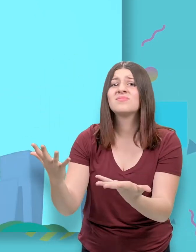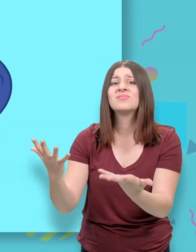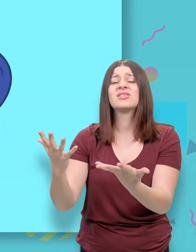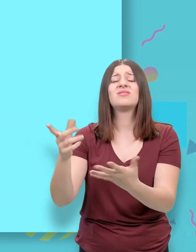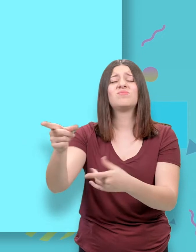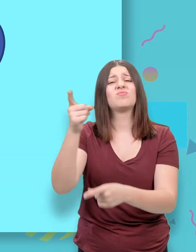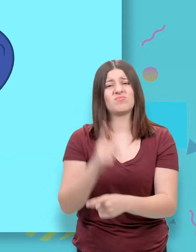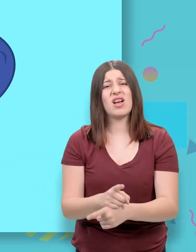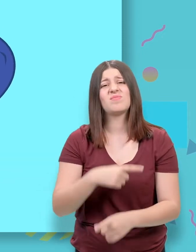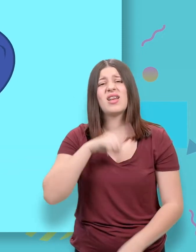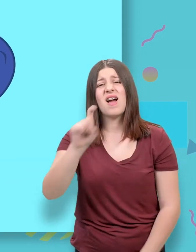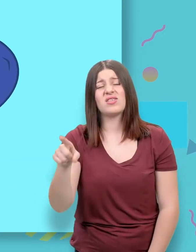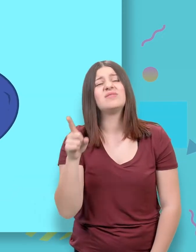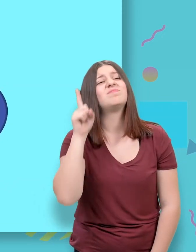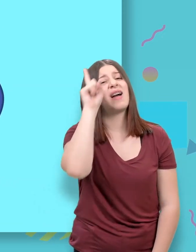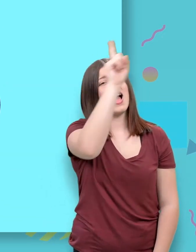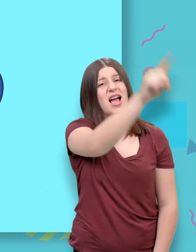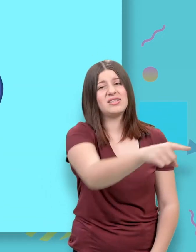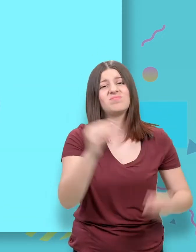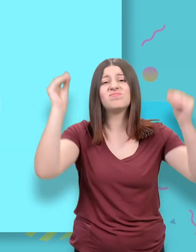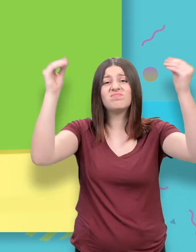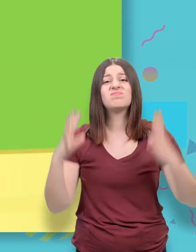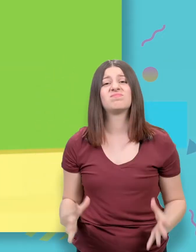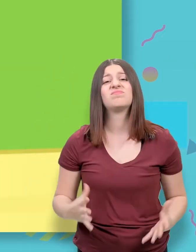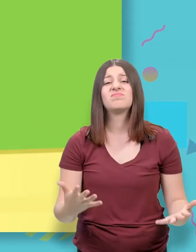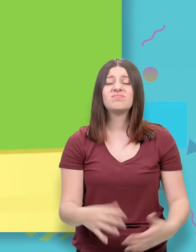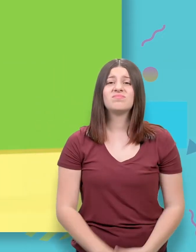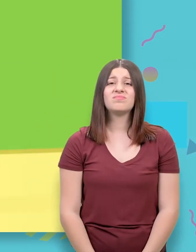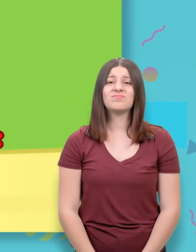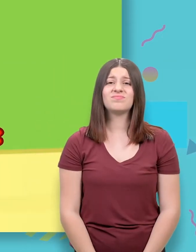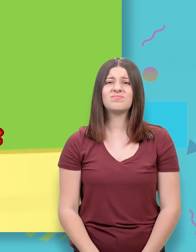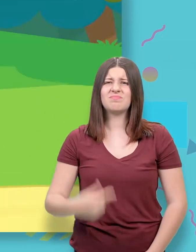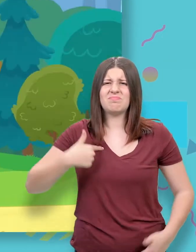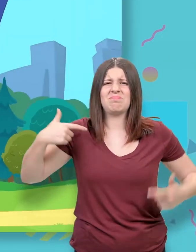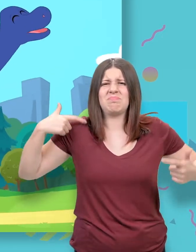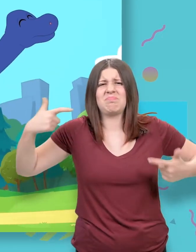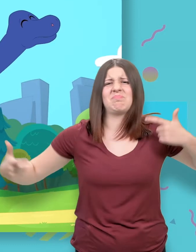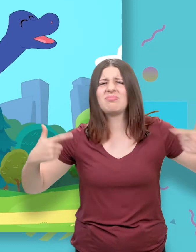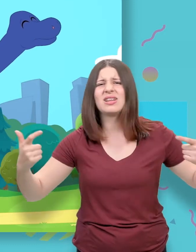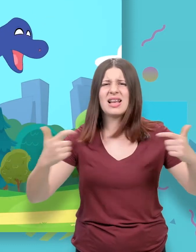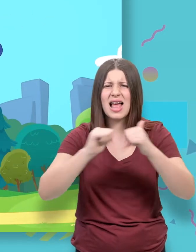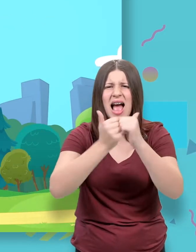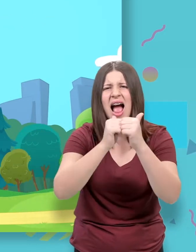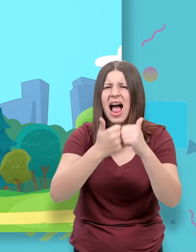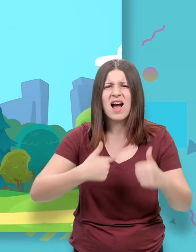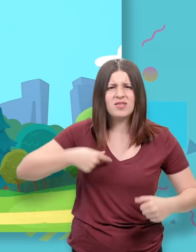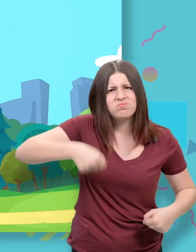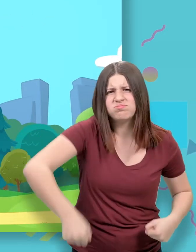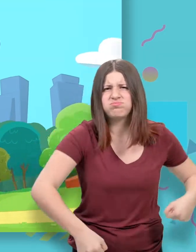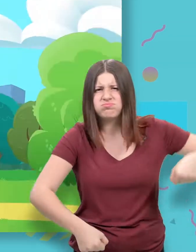I have to go back to Professor Rashid! But I'm so big! I can't get past those trees!